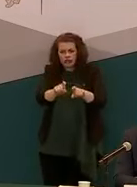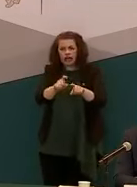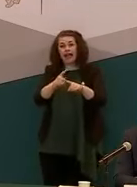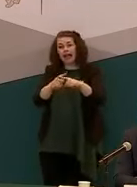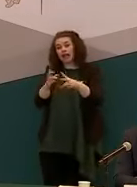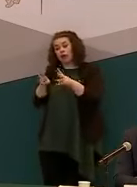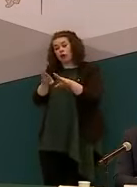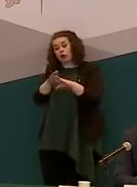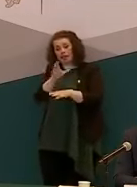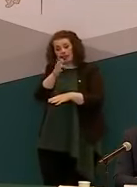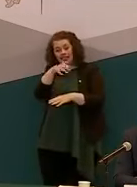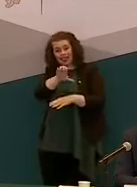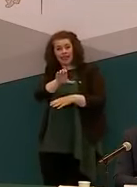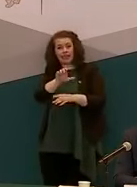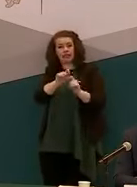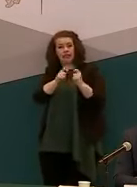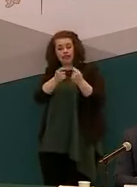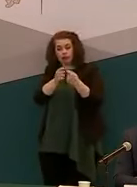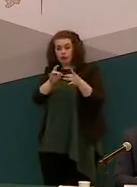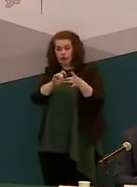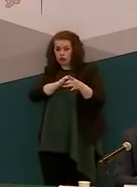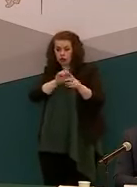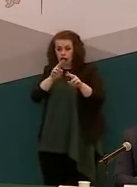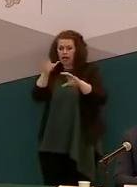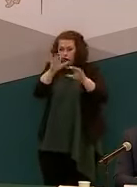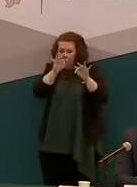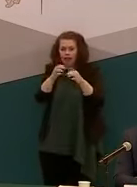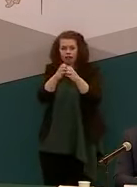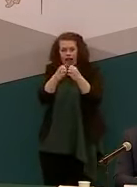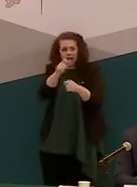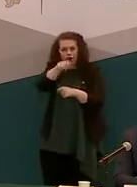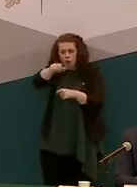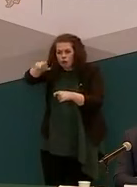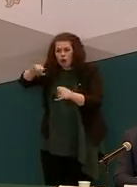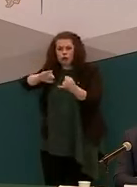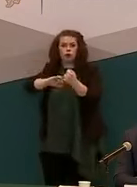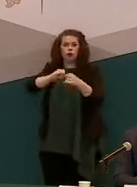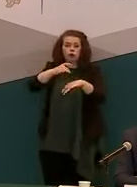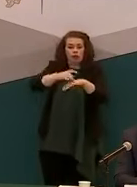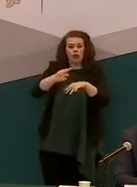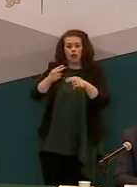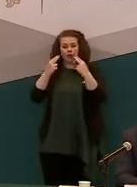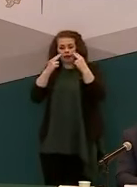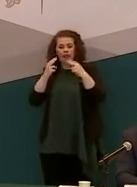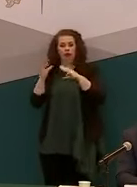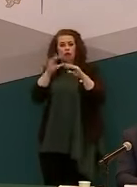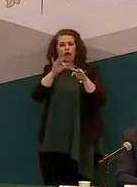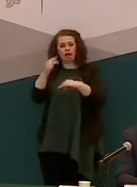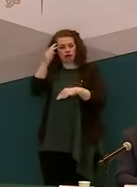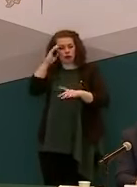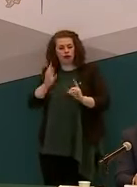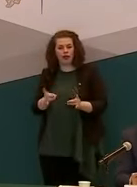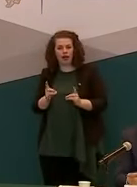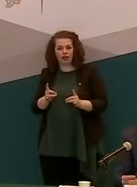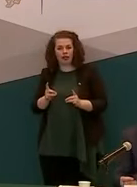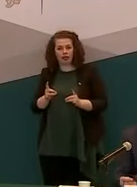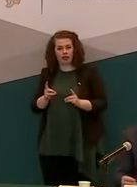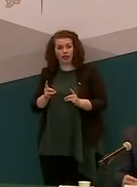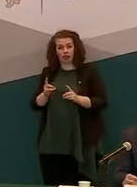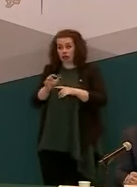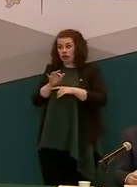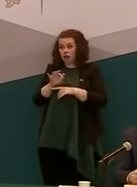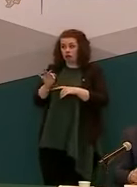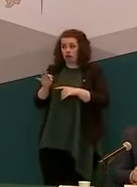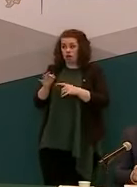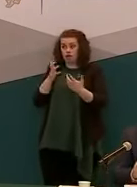with the clinical teams in identifying the best clinical care for each patient, which involved tailored care with the active instruction and involvement of Dr. John Compton